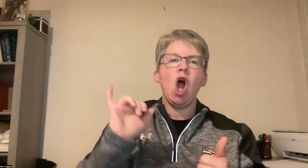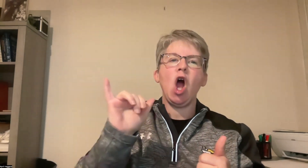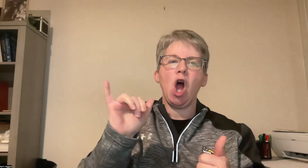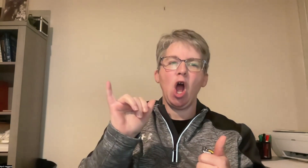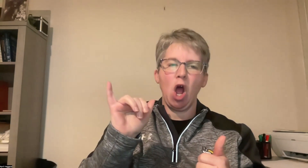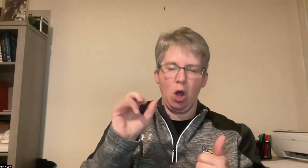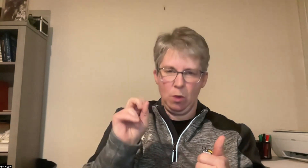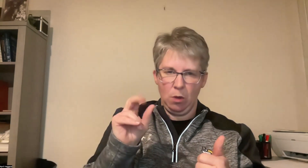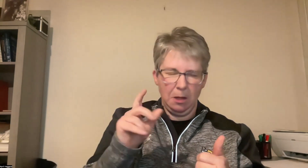Can you see anything now?